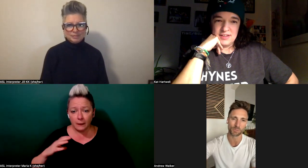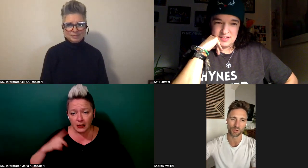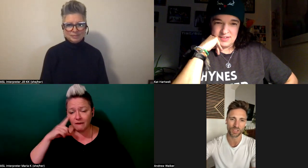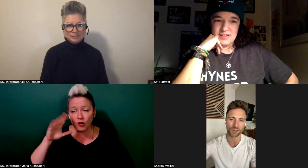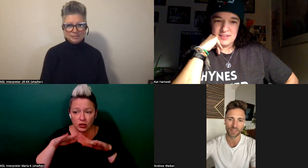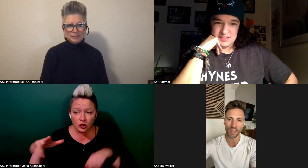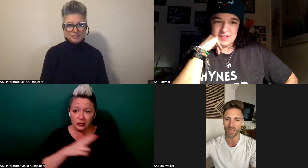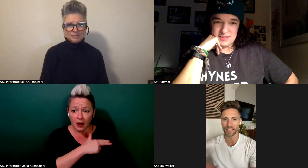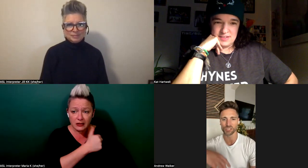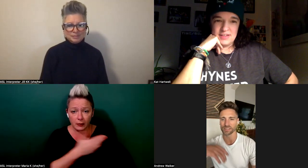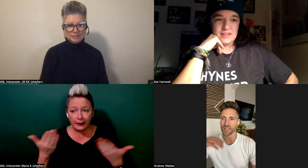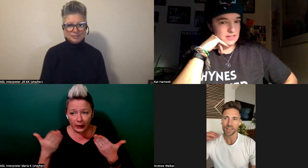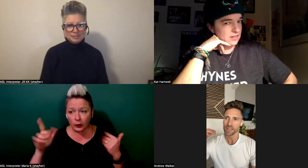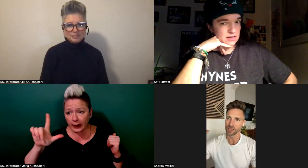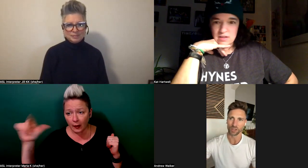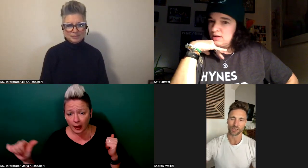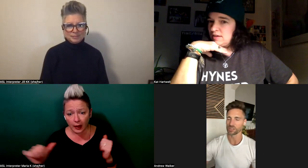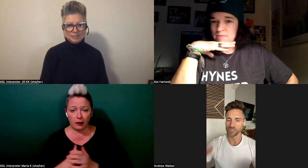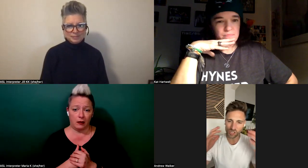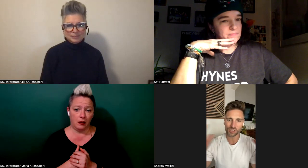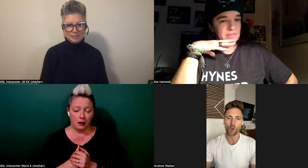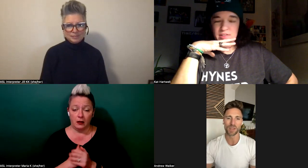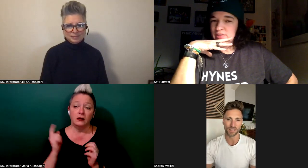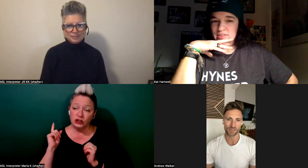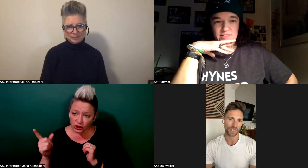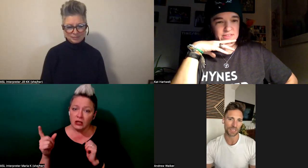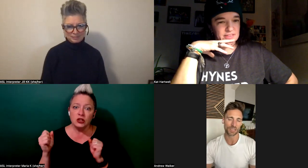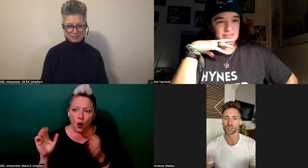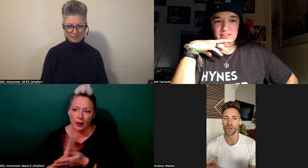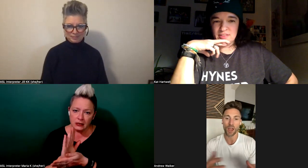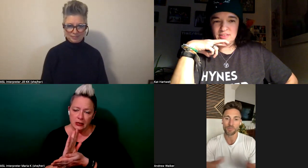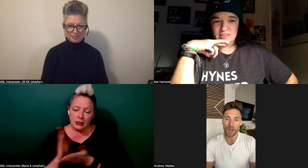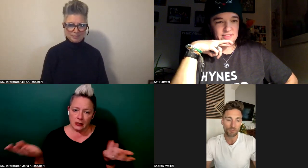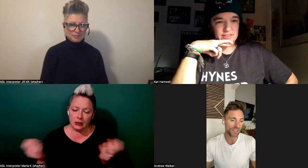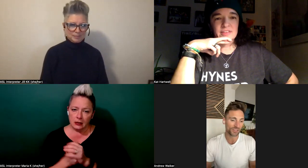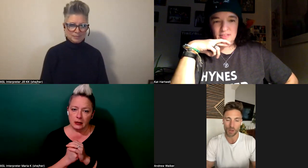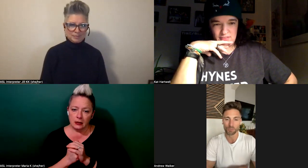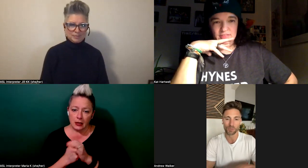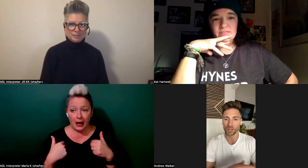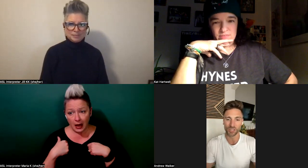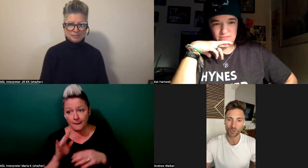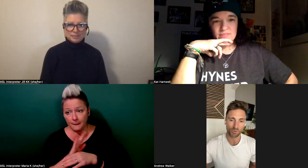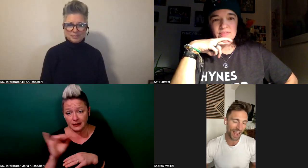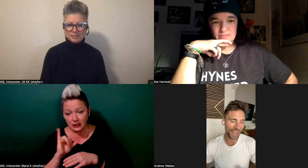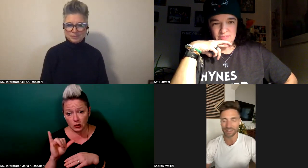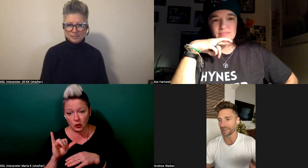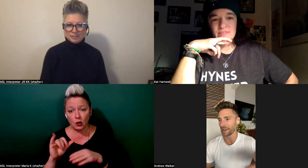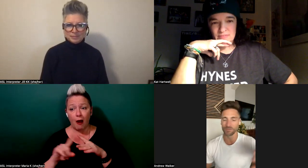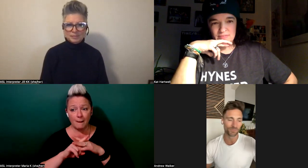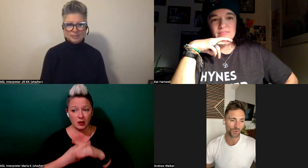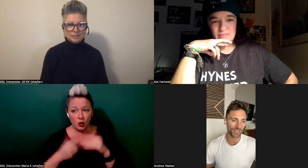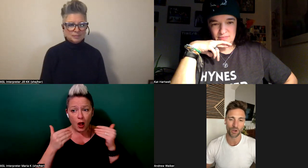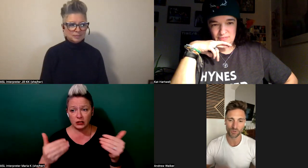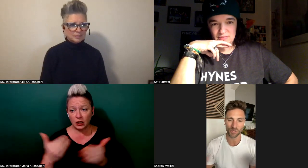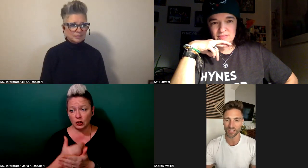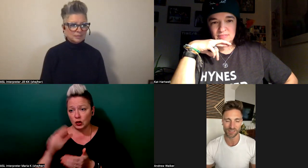children's hospital here in LA, and she's just so busy, Nikki. So and I'm busy too. I'm launching a new brand.